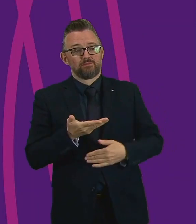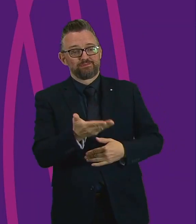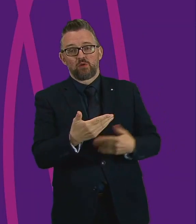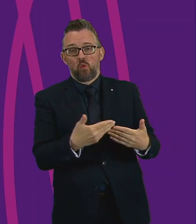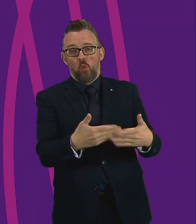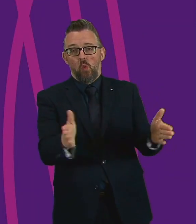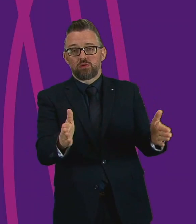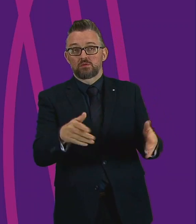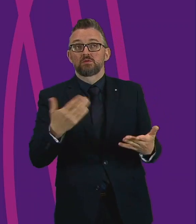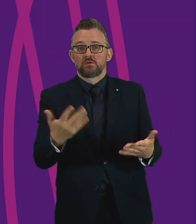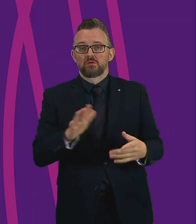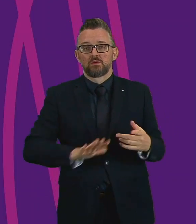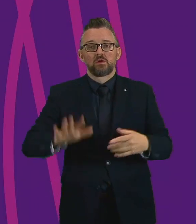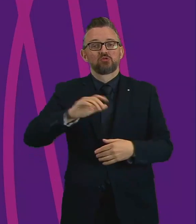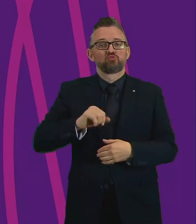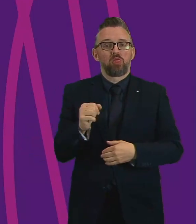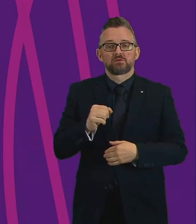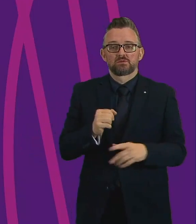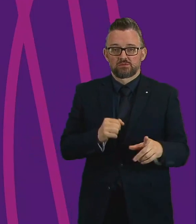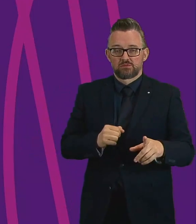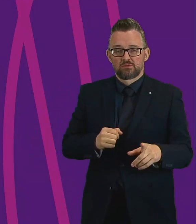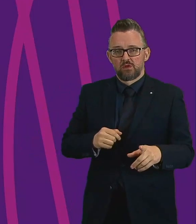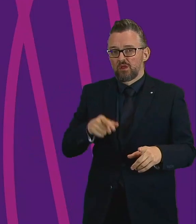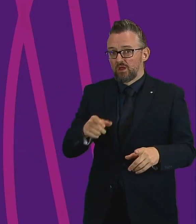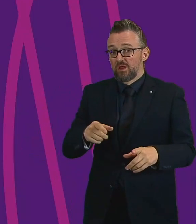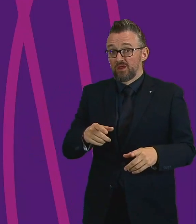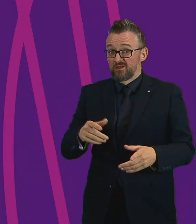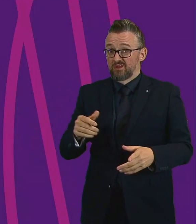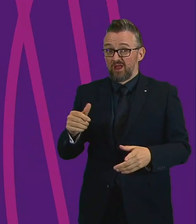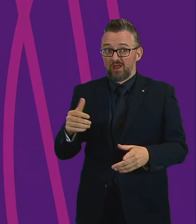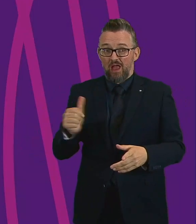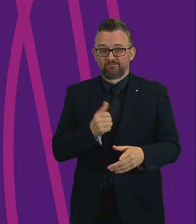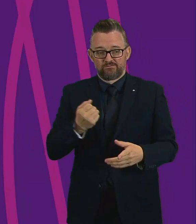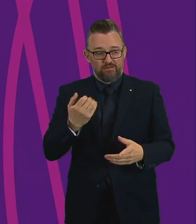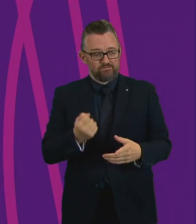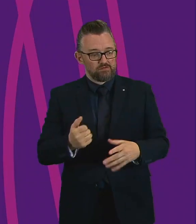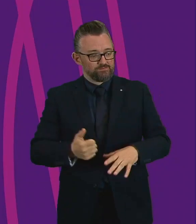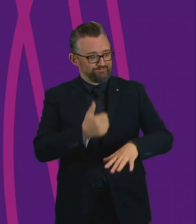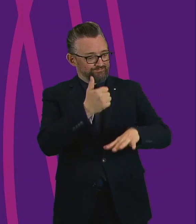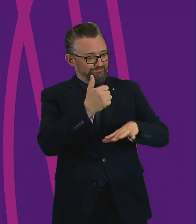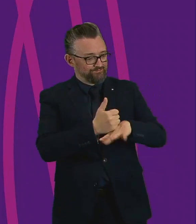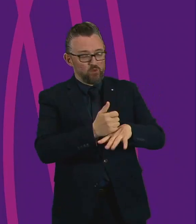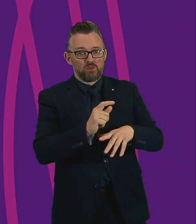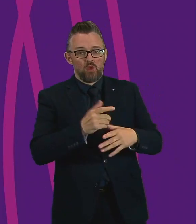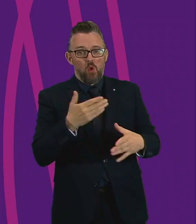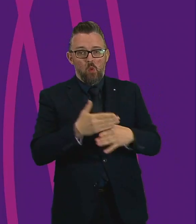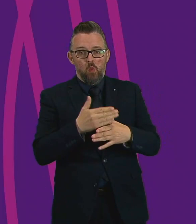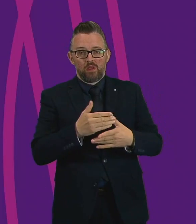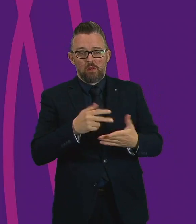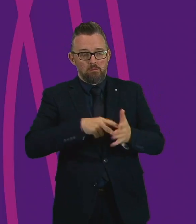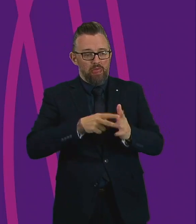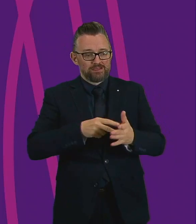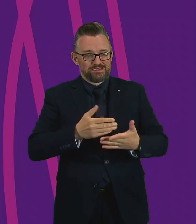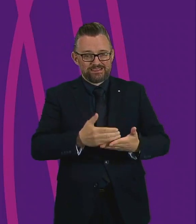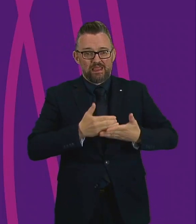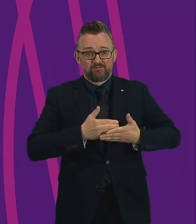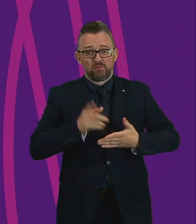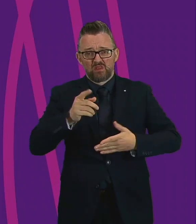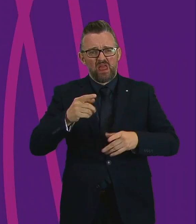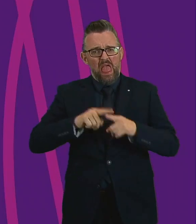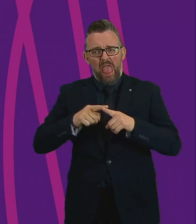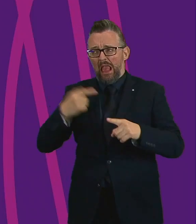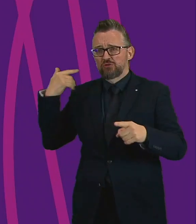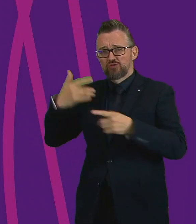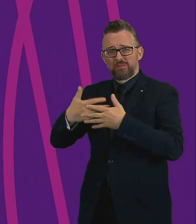in Scotland. That is despite them having had safe working plans drawn up and English sites have been opened